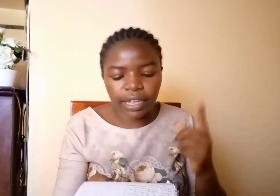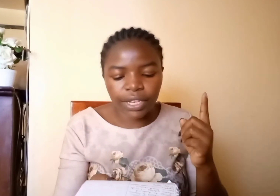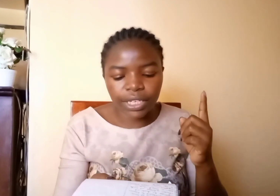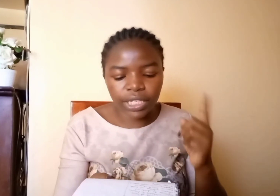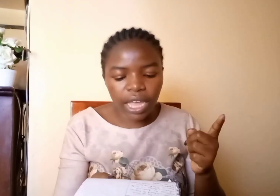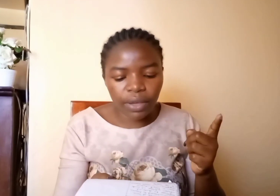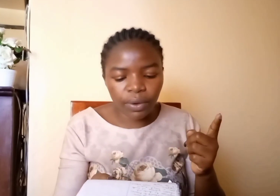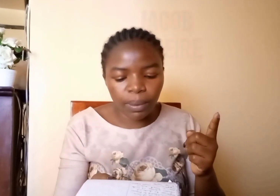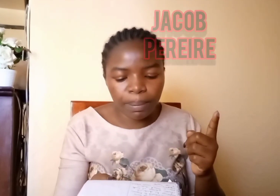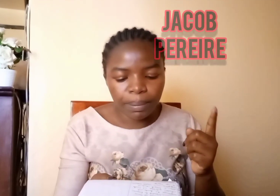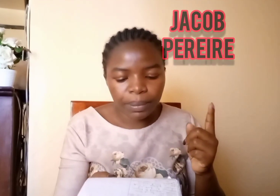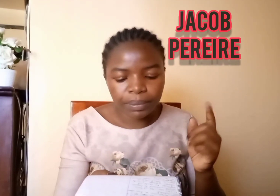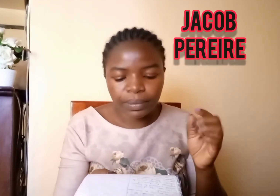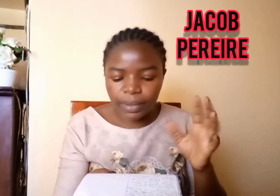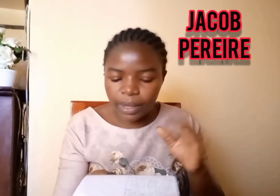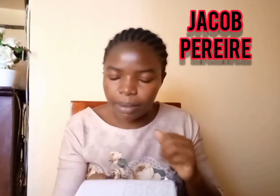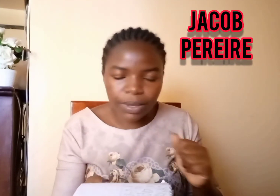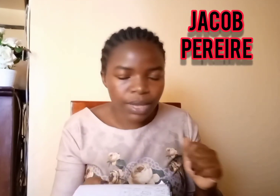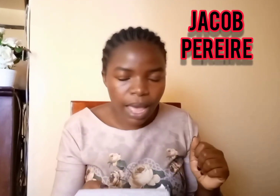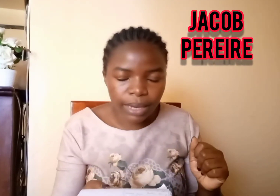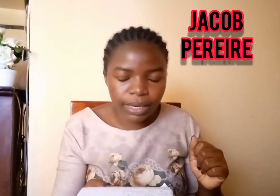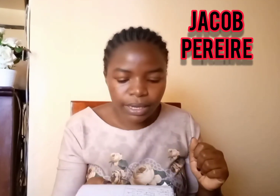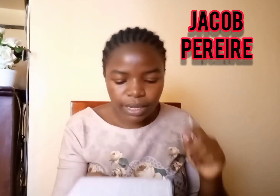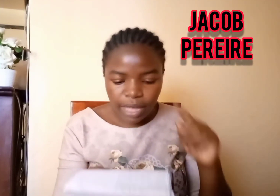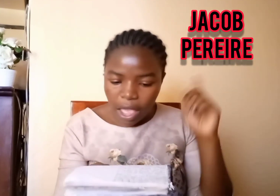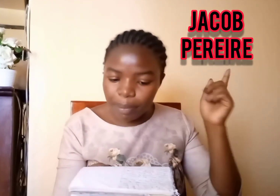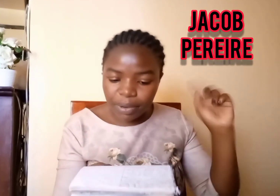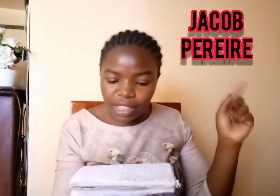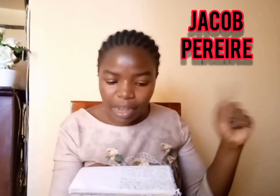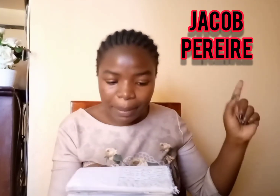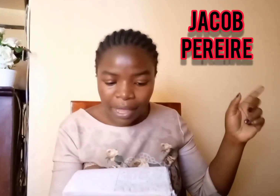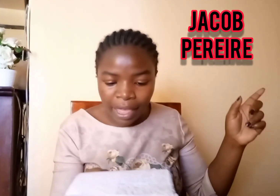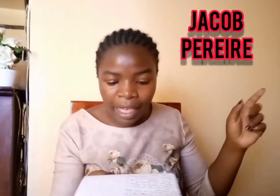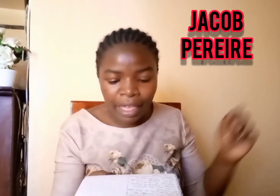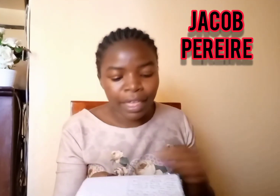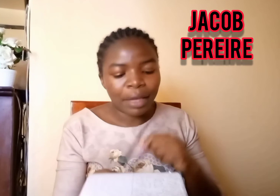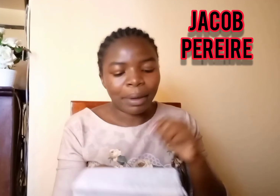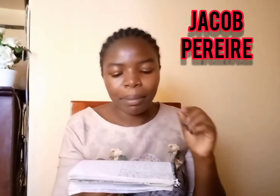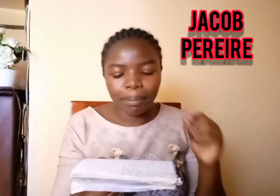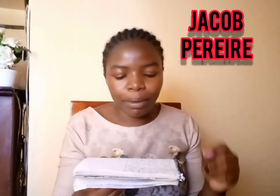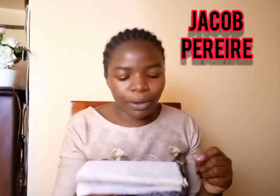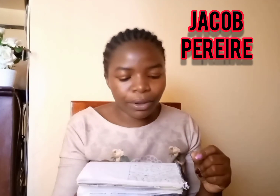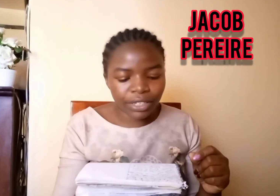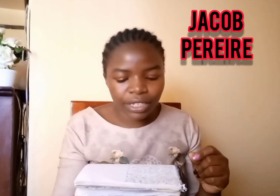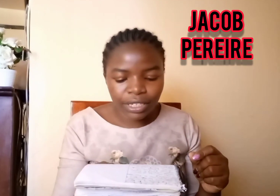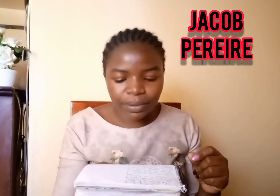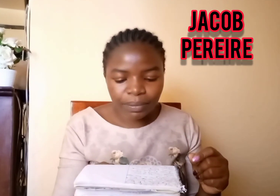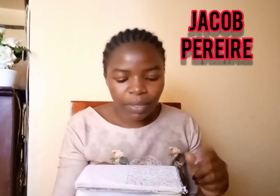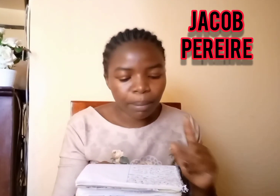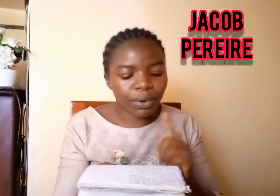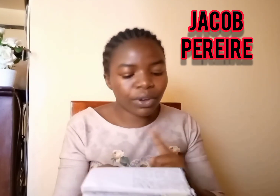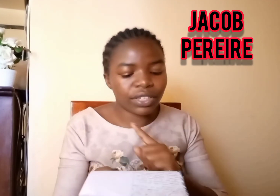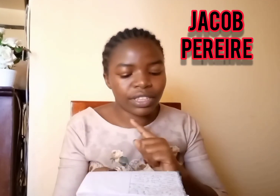and Jacob, the name is hard, I'll put the name here, brought